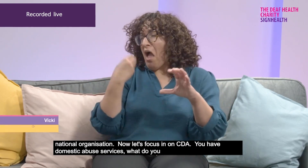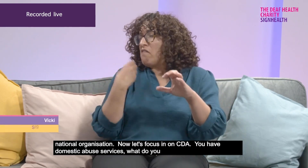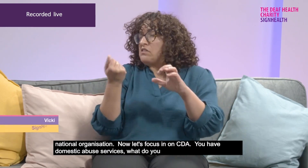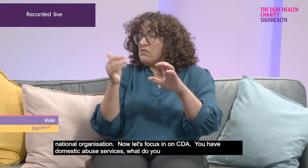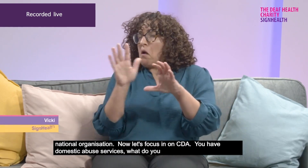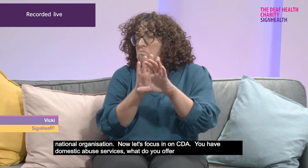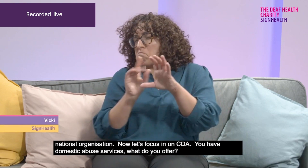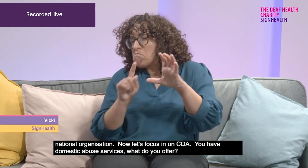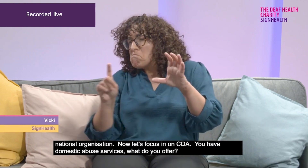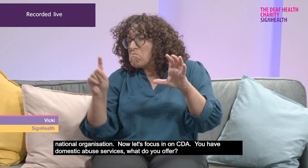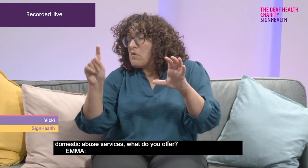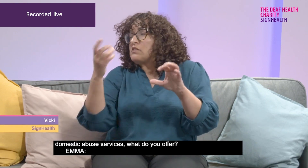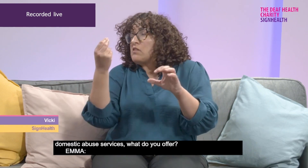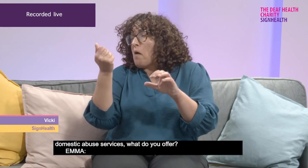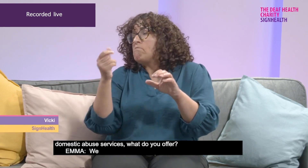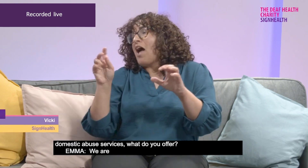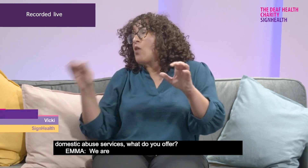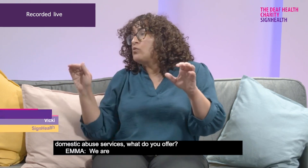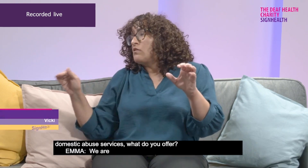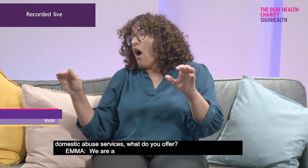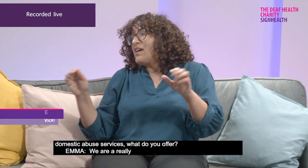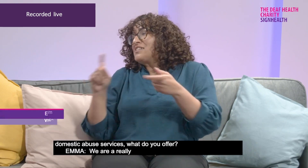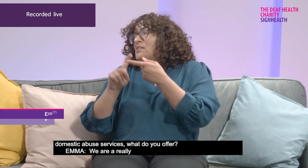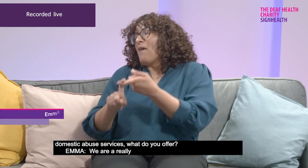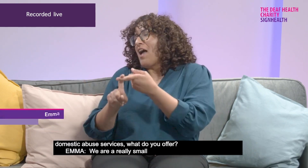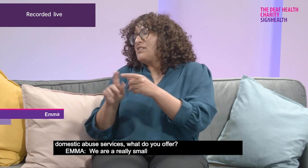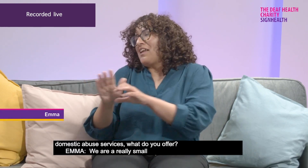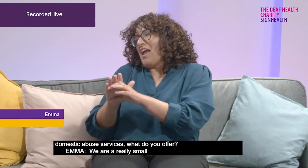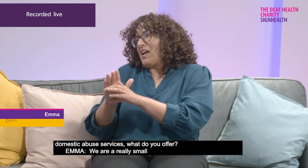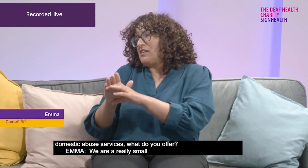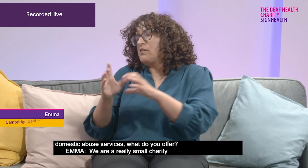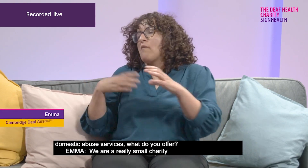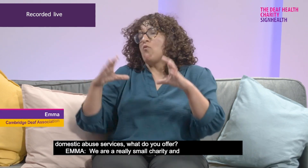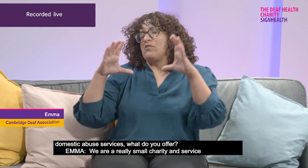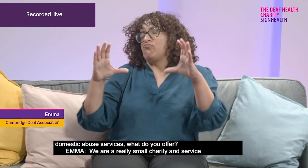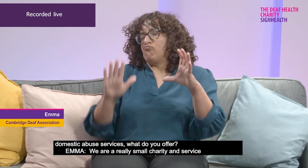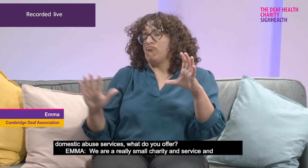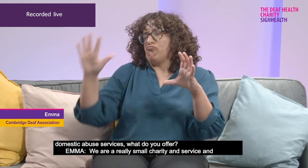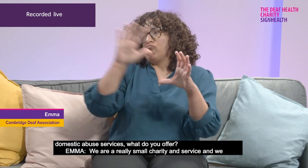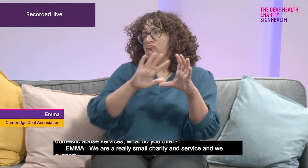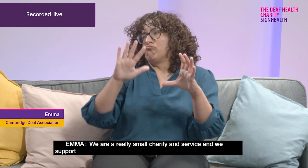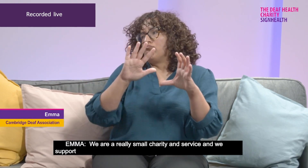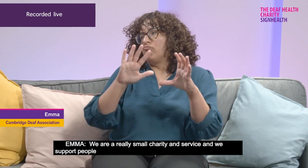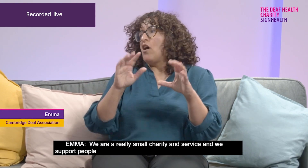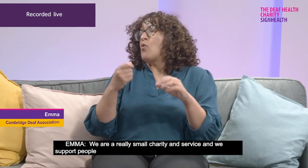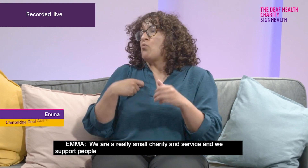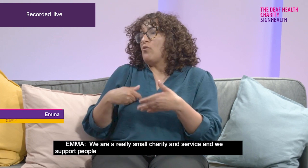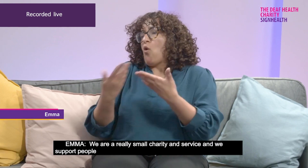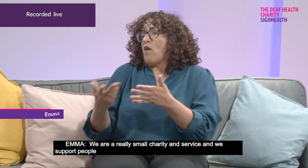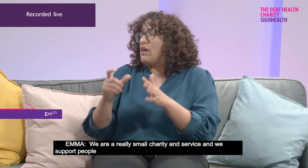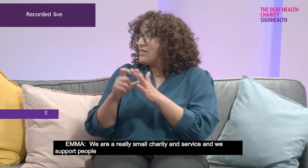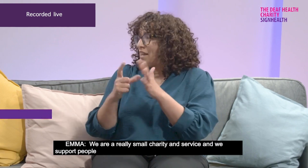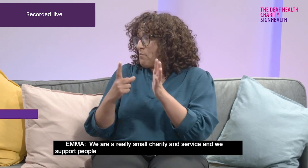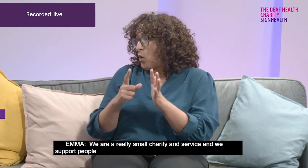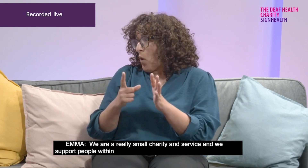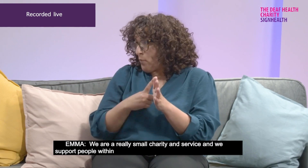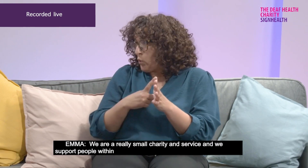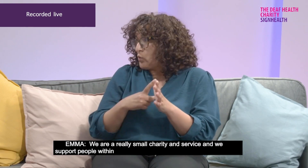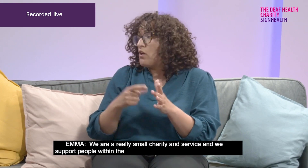What do you offer? So we are a really small charity and service, and we support people within the Cambridgeshire area.